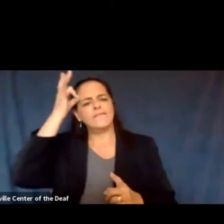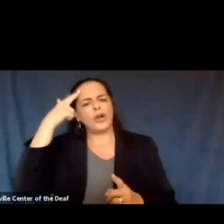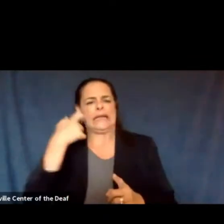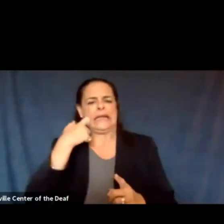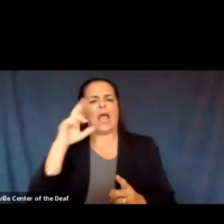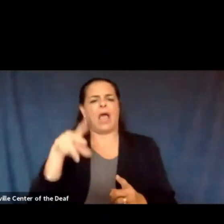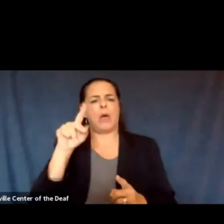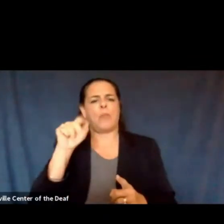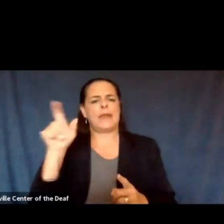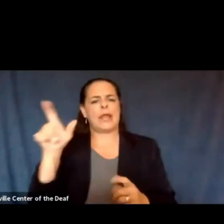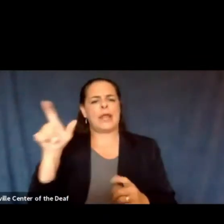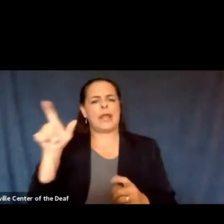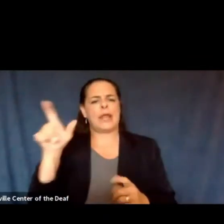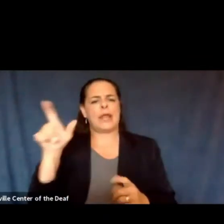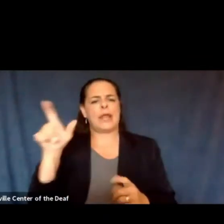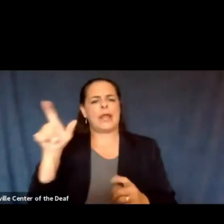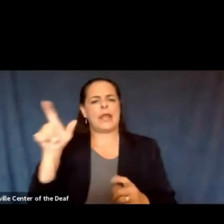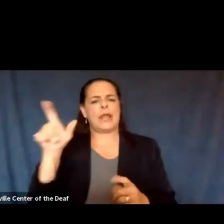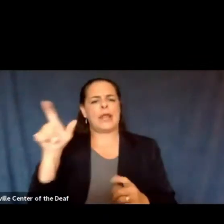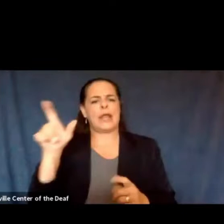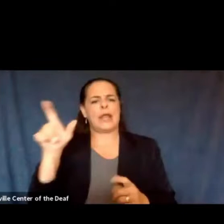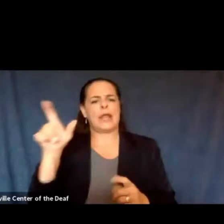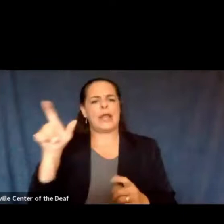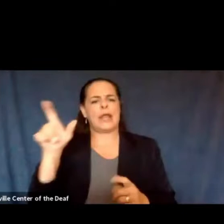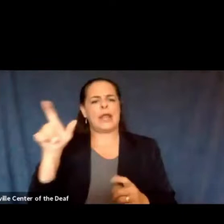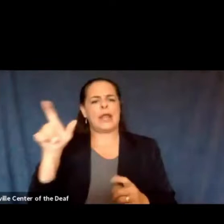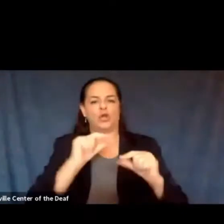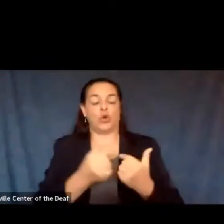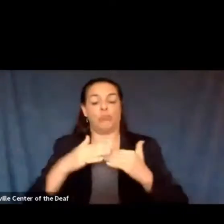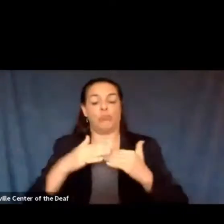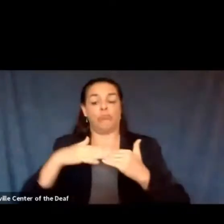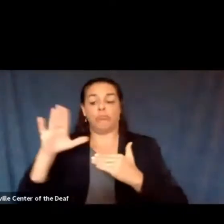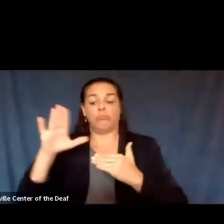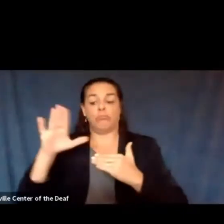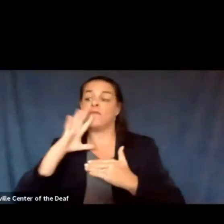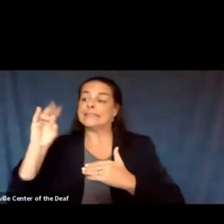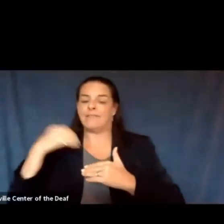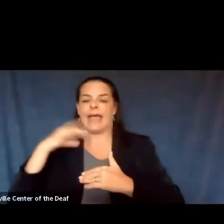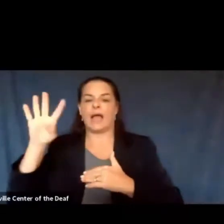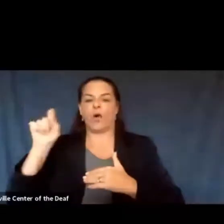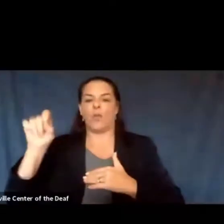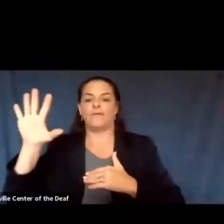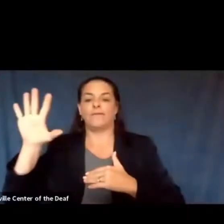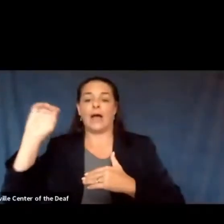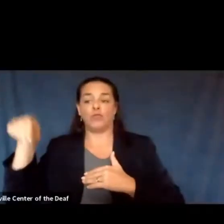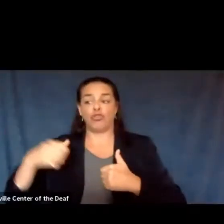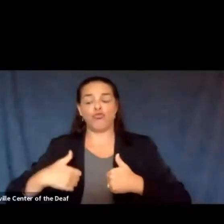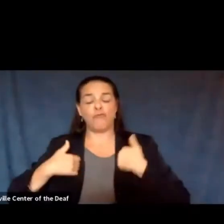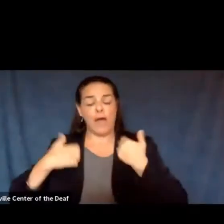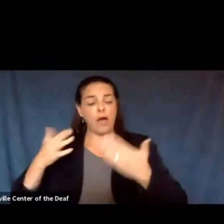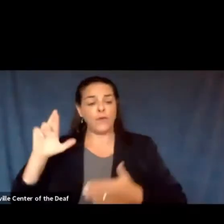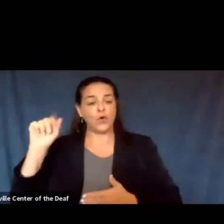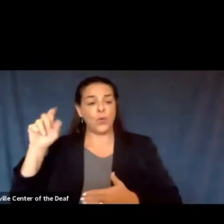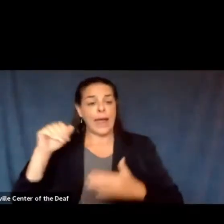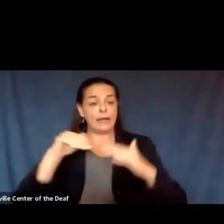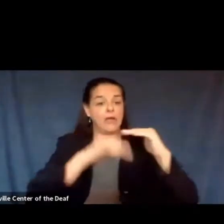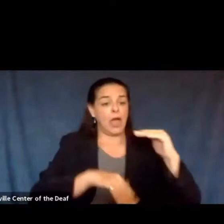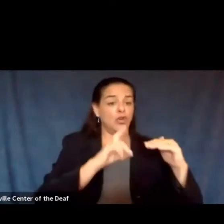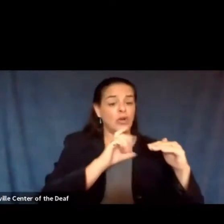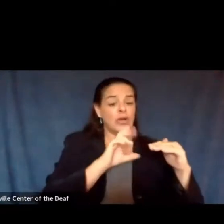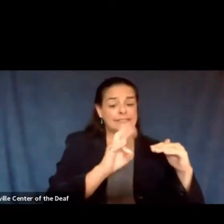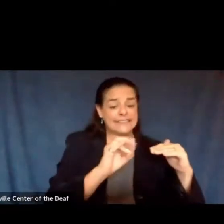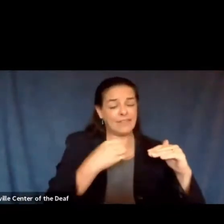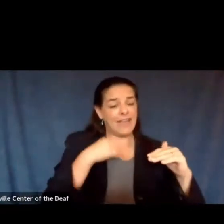survival rates by age group. Over 70 years old have a 94.5% survival rate, while those under 70